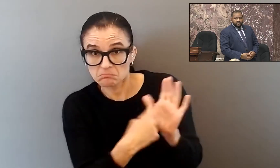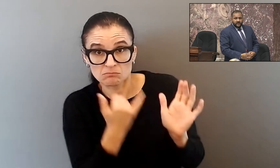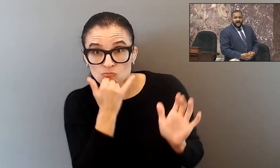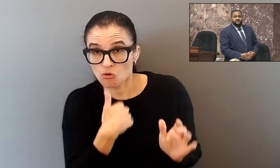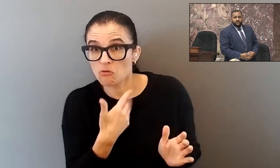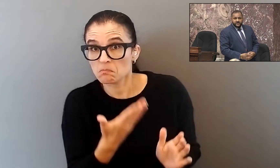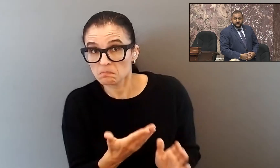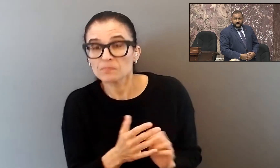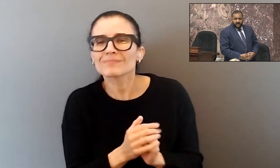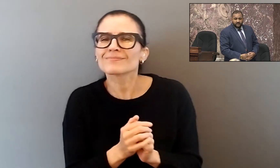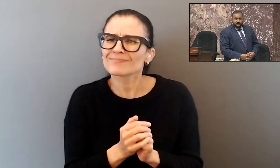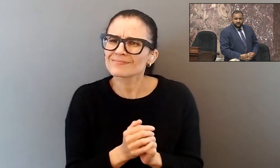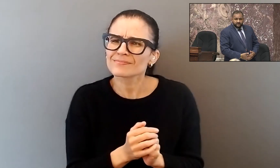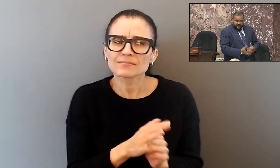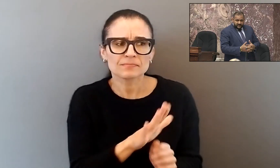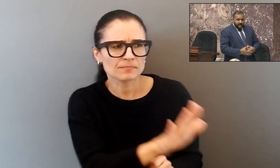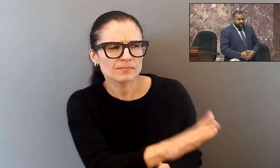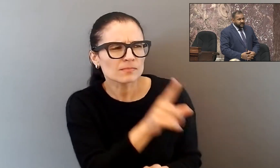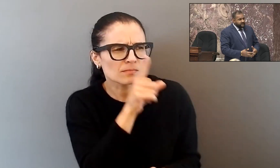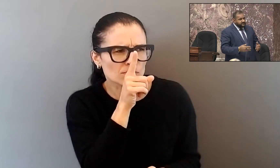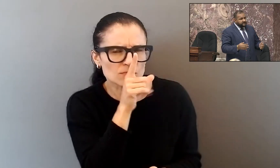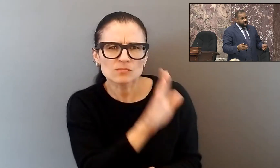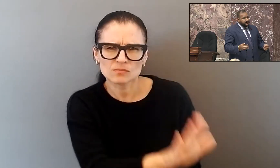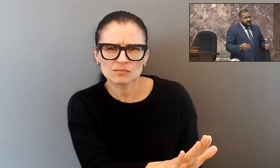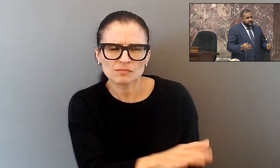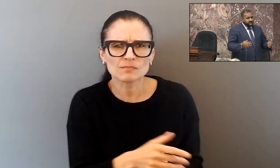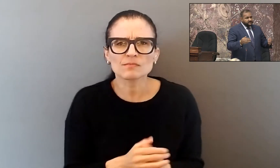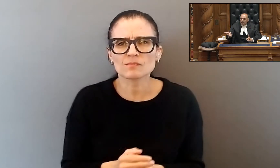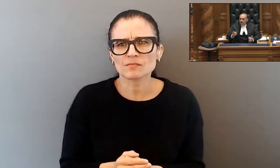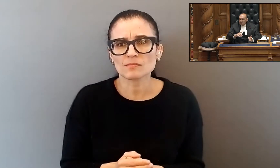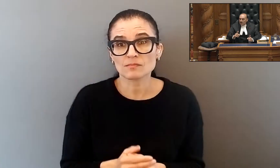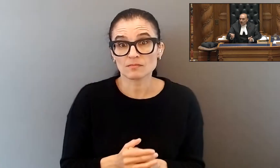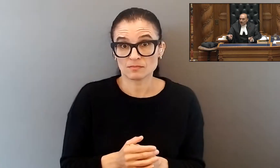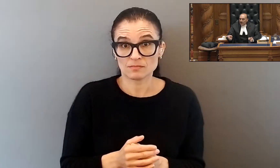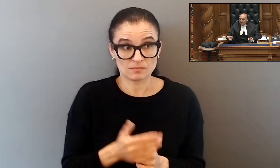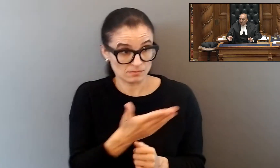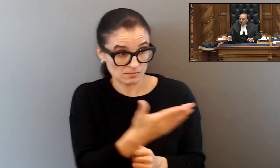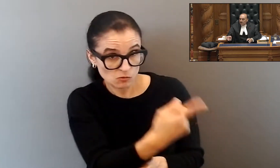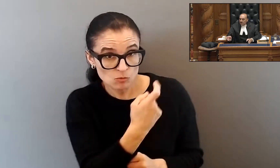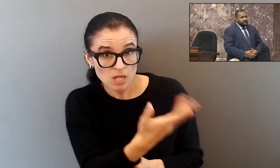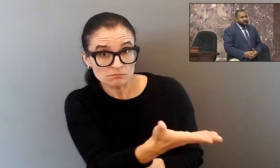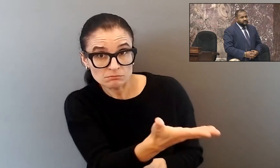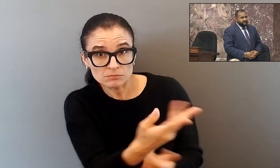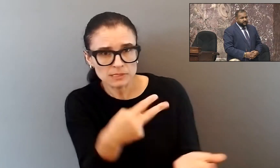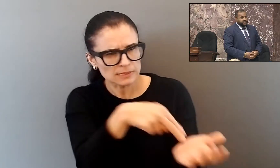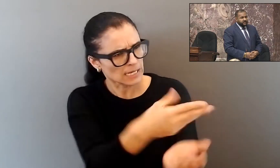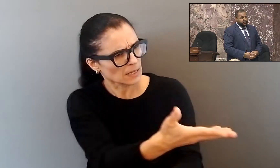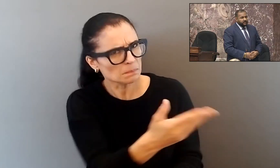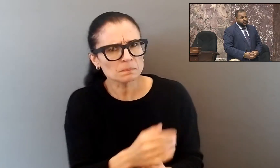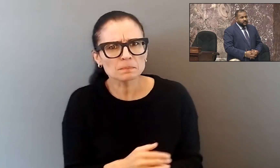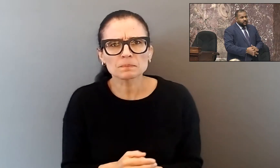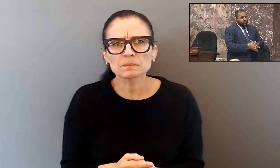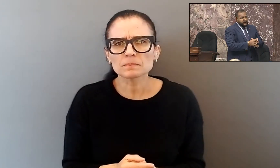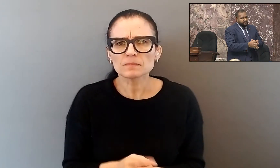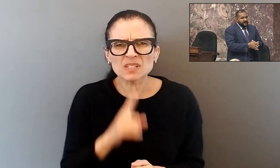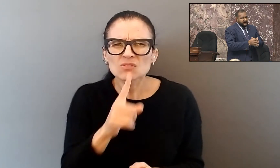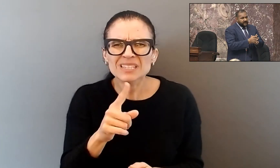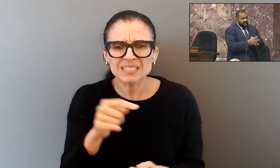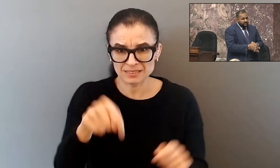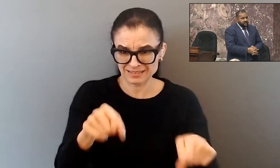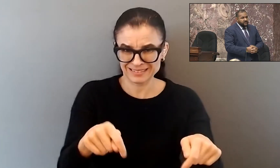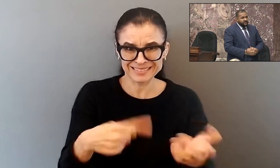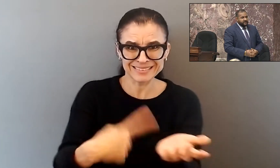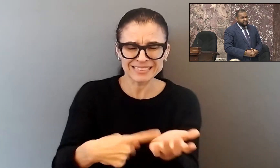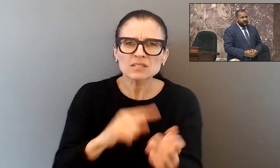Please continue. Ask the question then. Member, stand up. this is a serious discussion, Mr. Speaker. Carry on. We have made